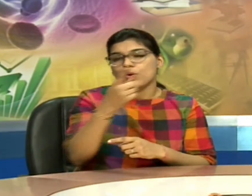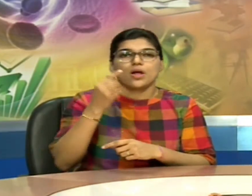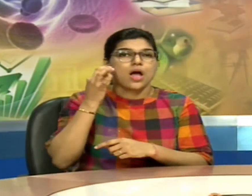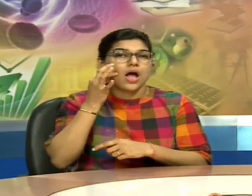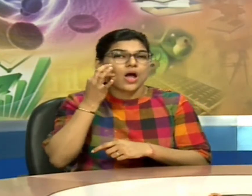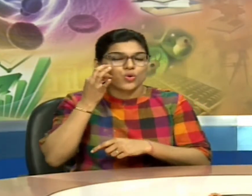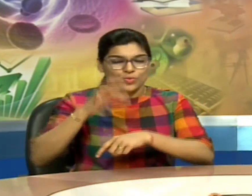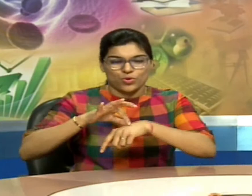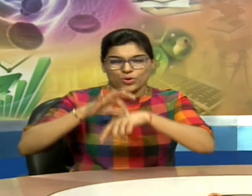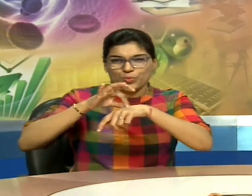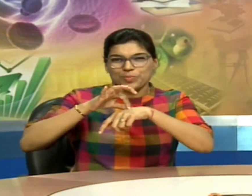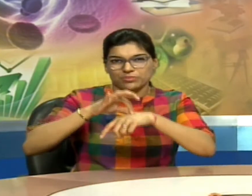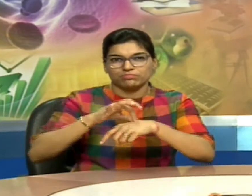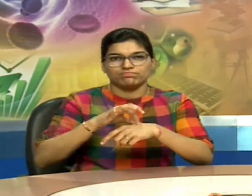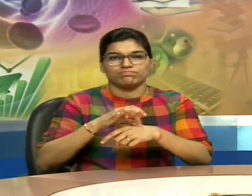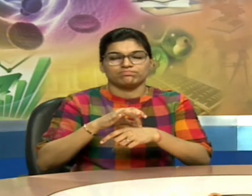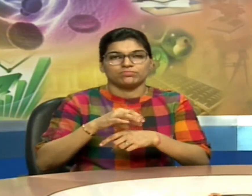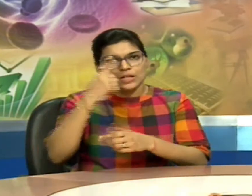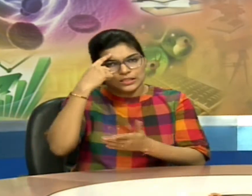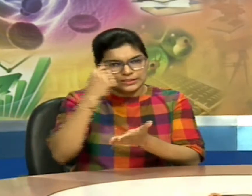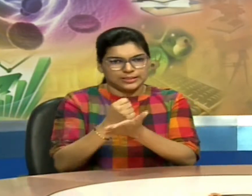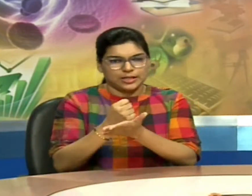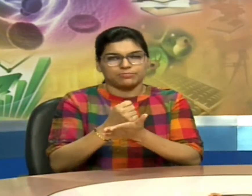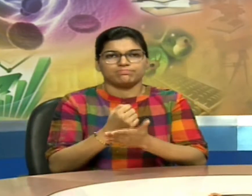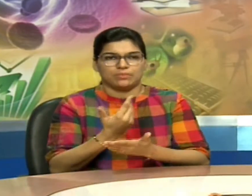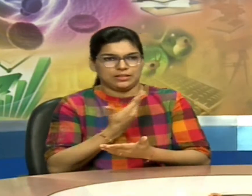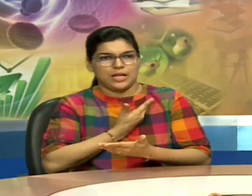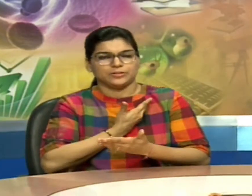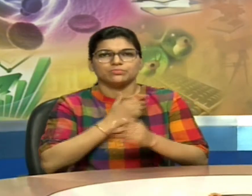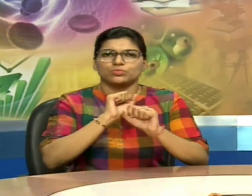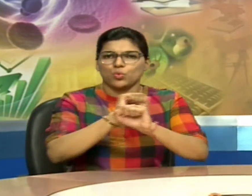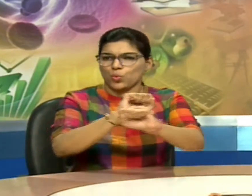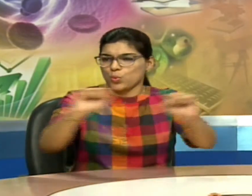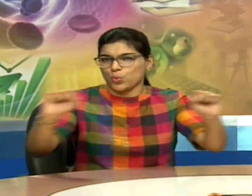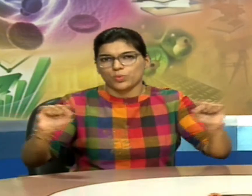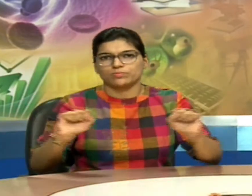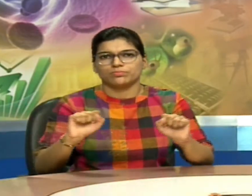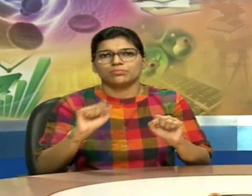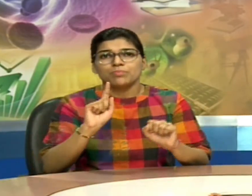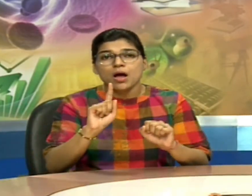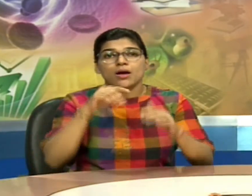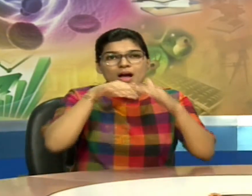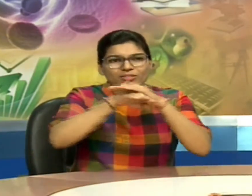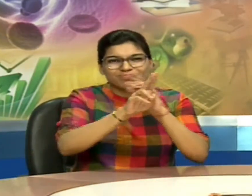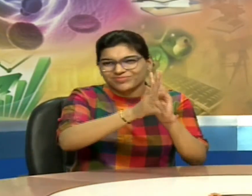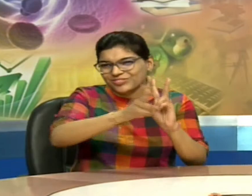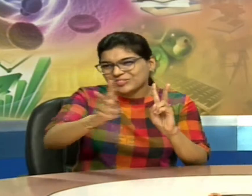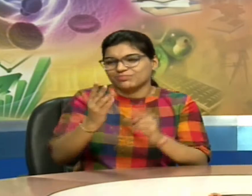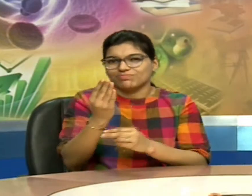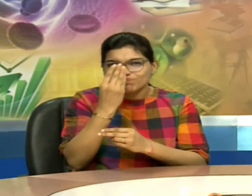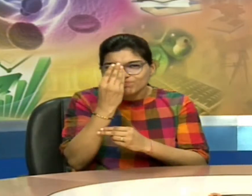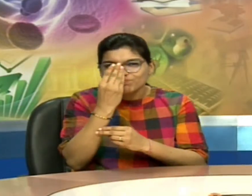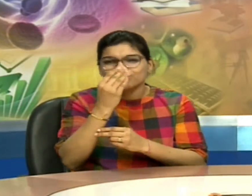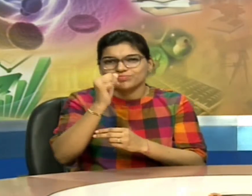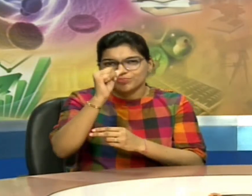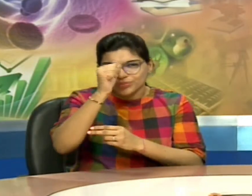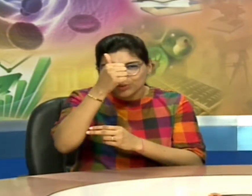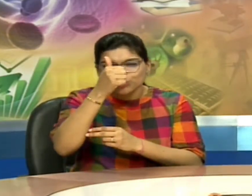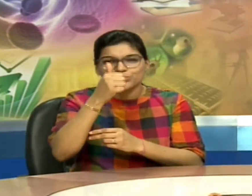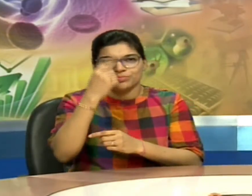Like we all human, we all differ from each other in some way or the